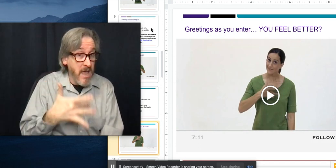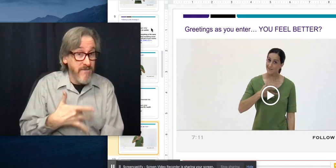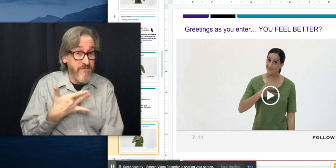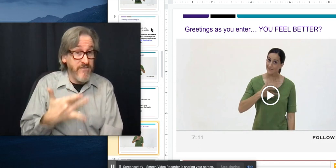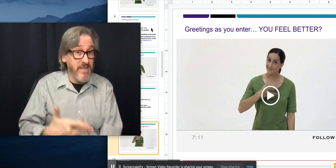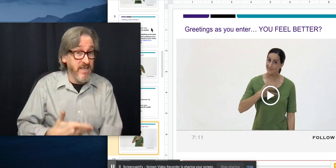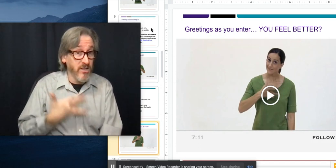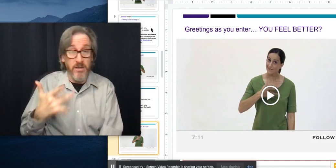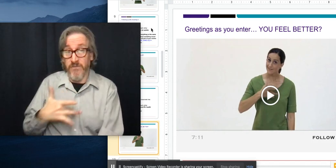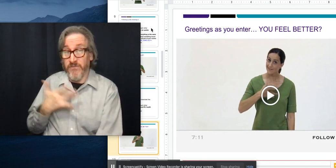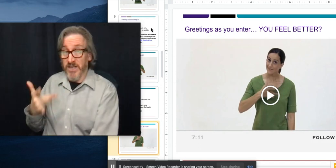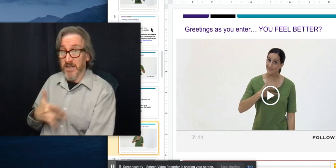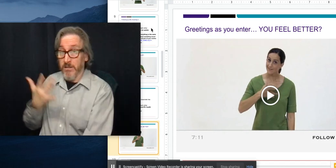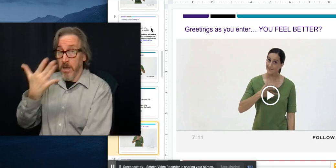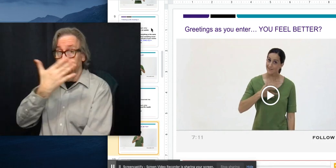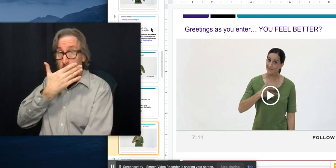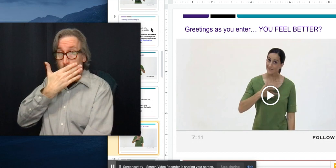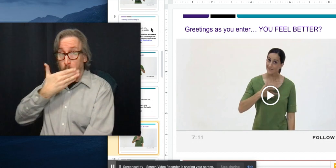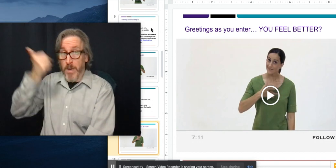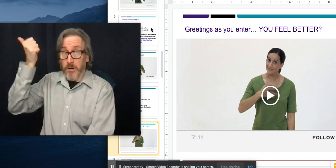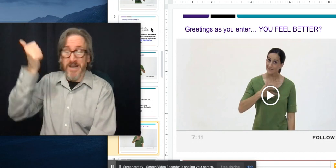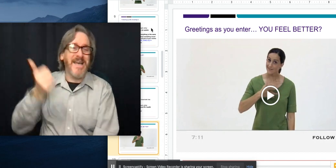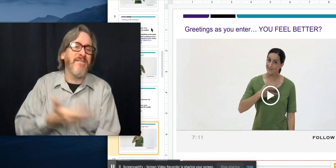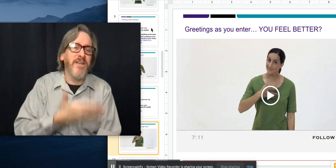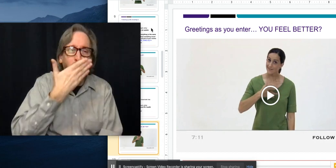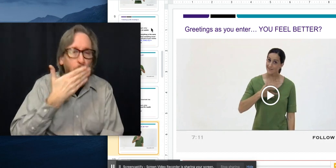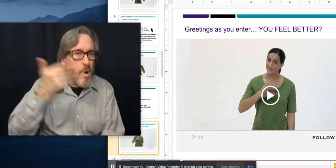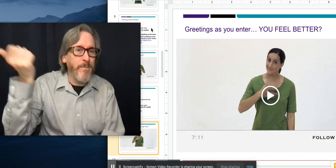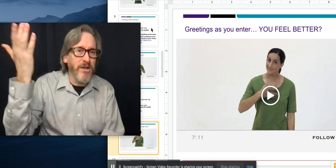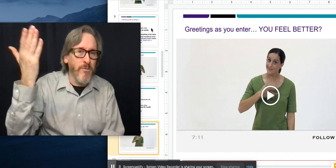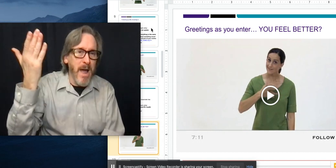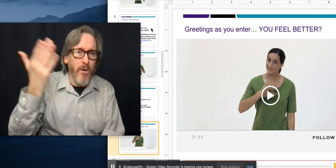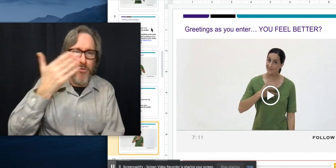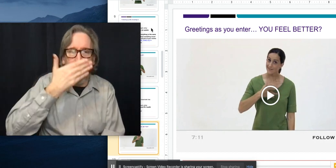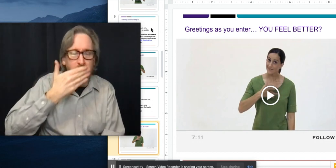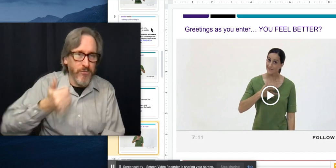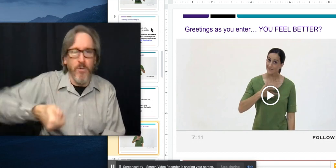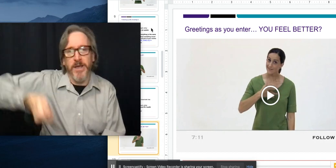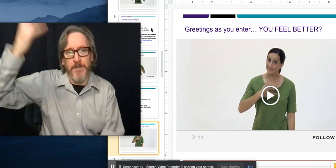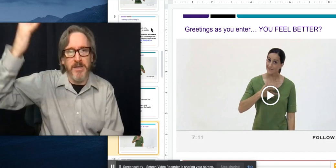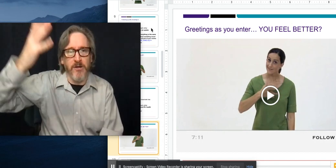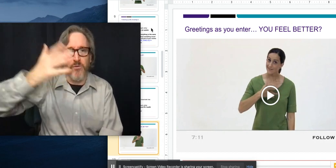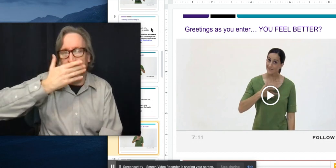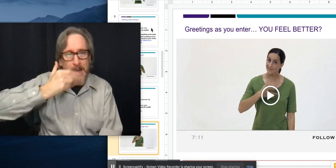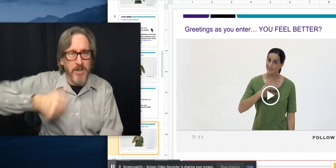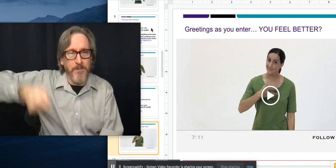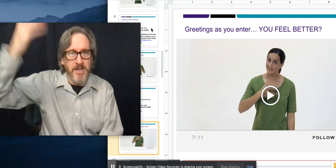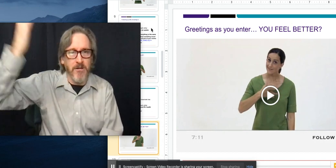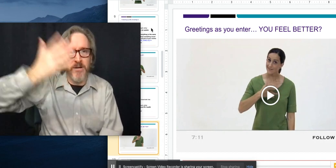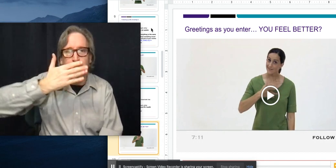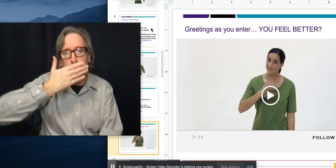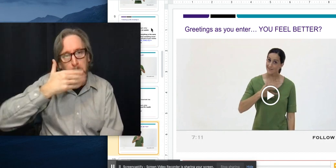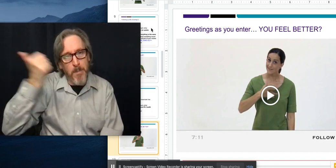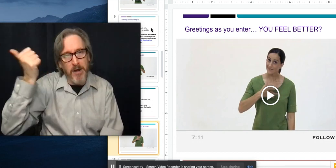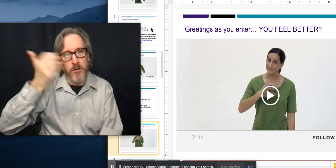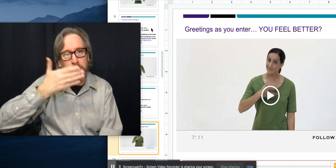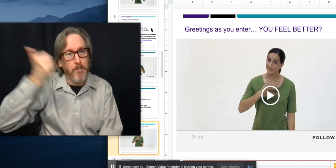better, feel better. It's kind of like you're wiping your mouth and then throwing the napkin up in the air,